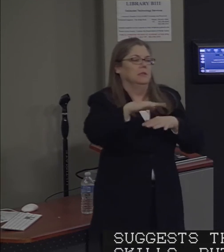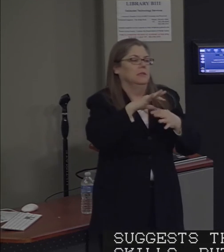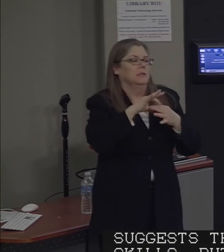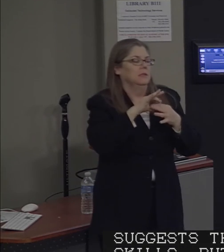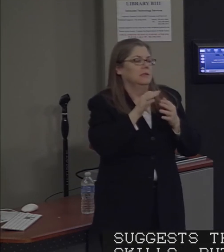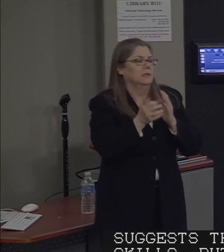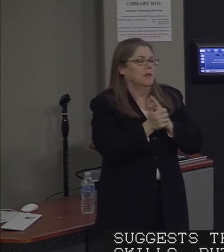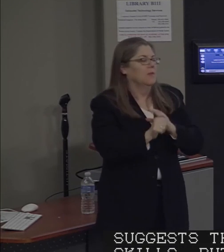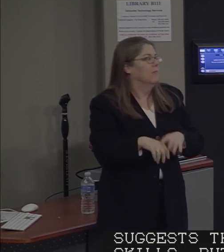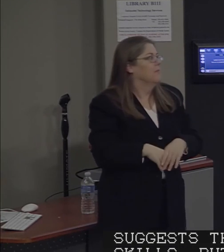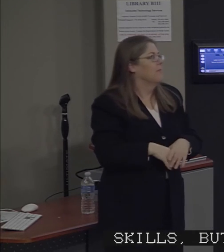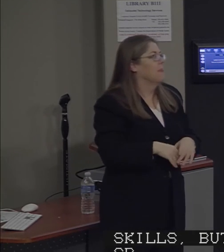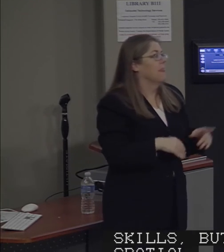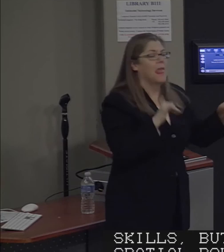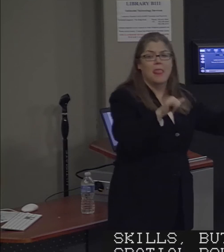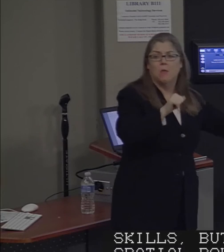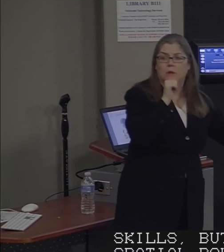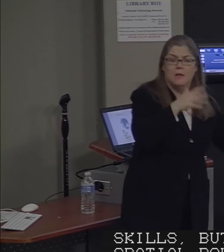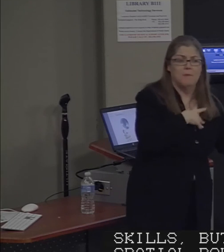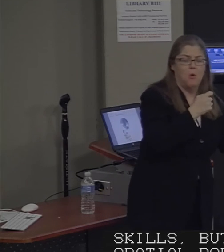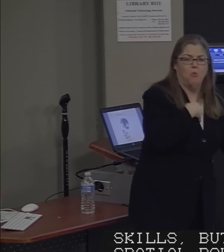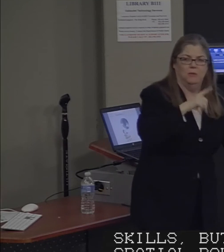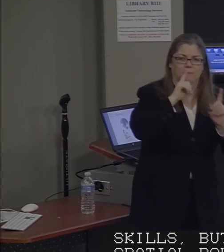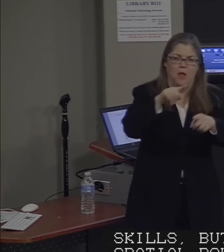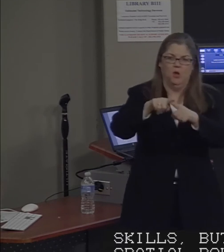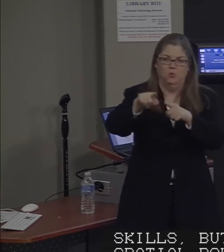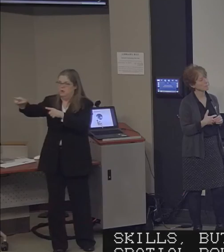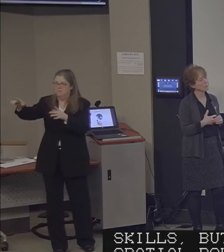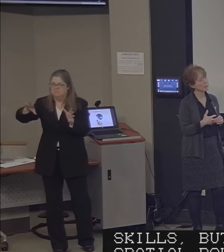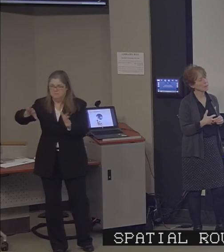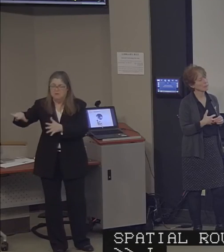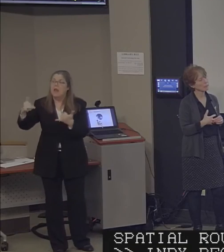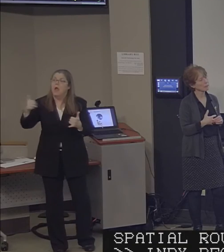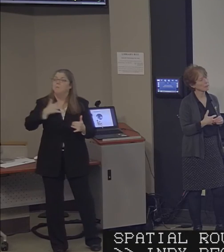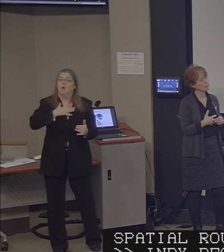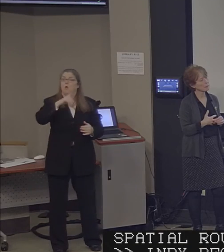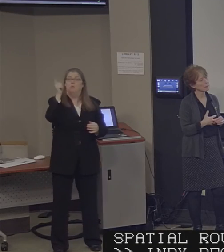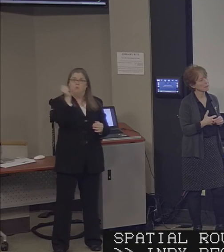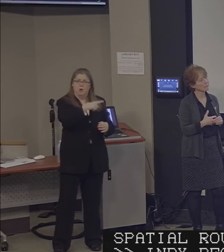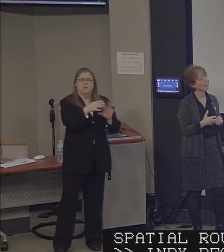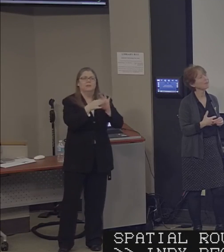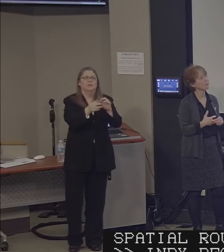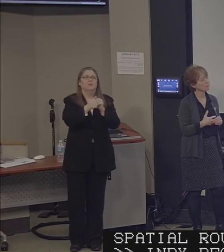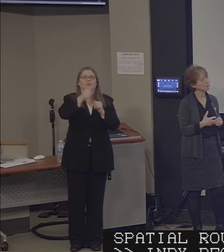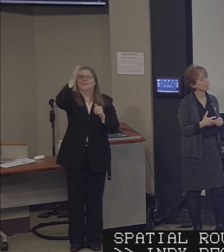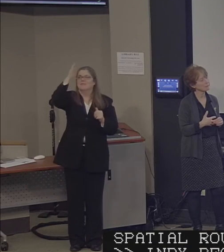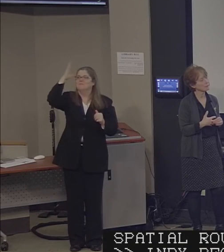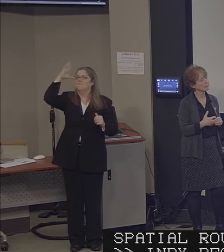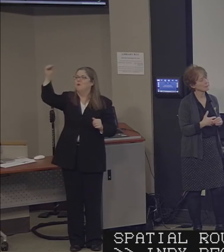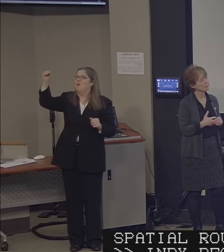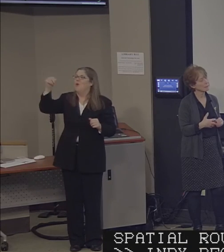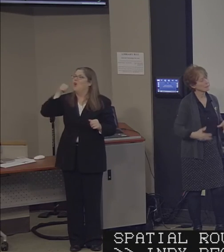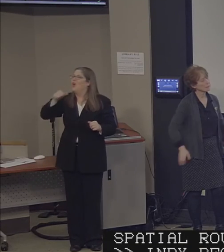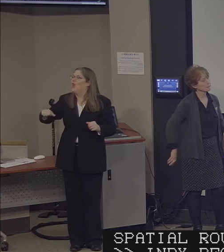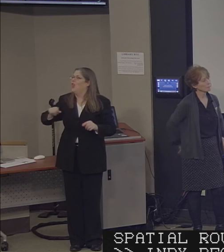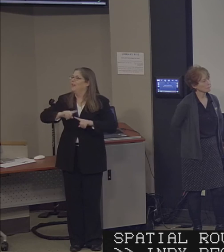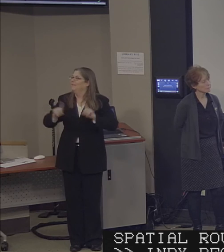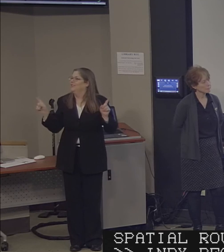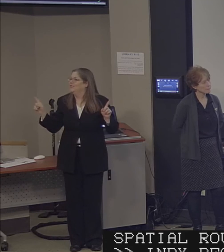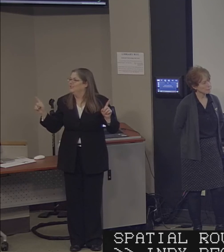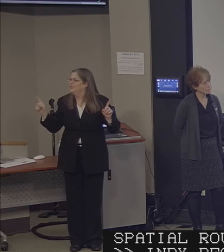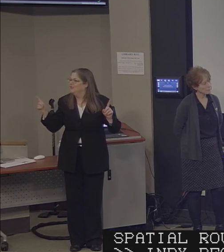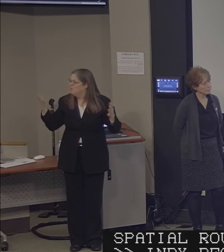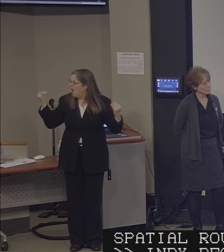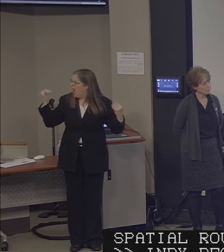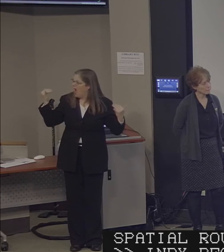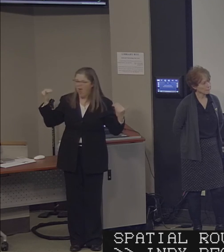my question. Okay. I was just responding. So my question goes to the gender differences. Oh, uh-huh. Okay, so there are gender differences, so